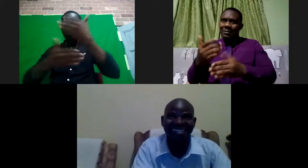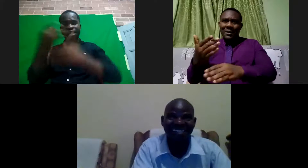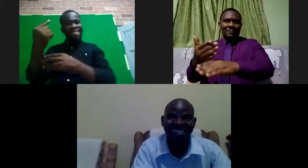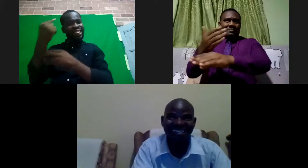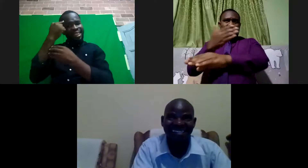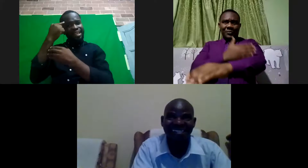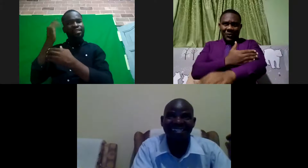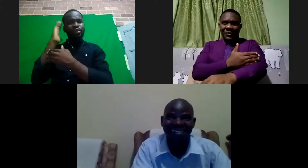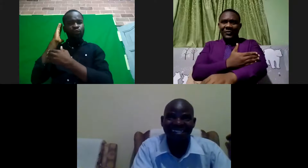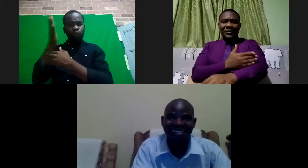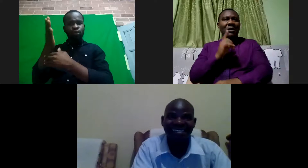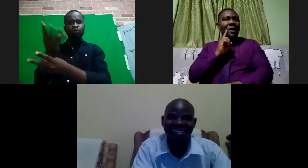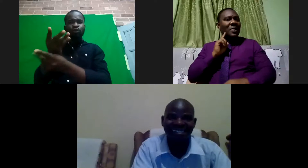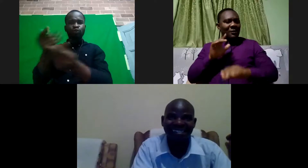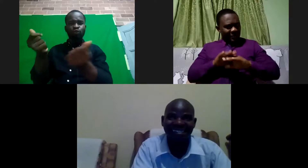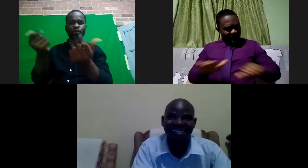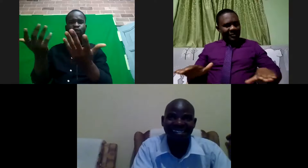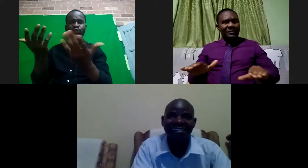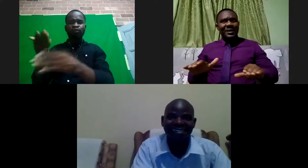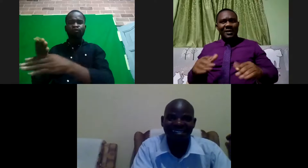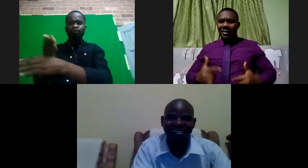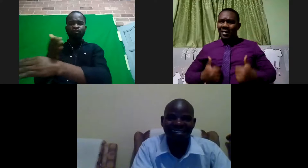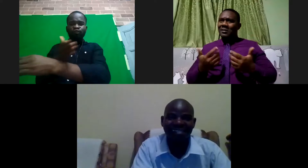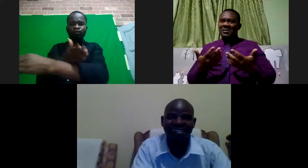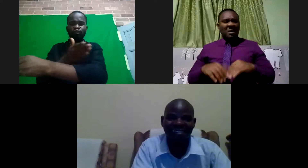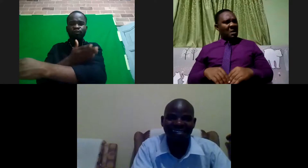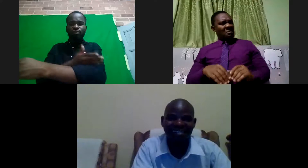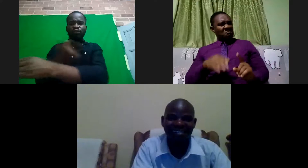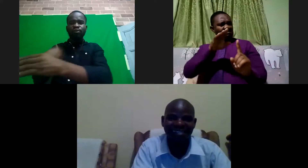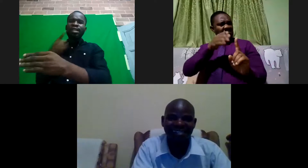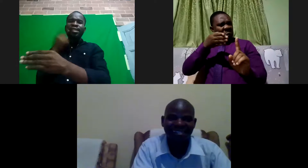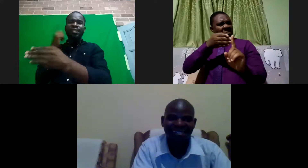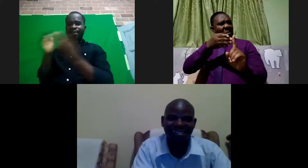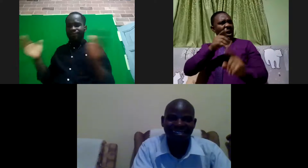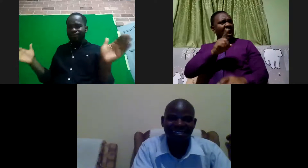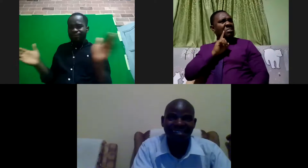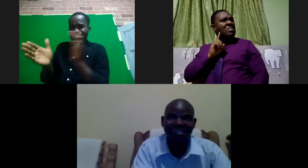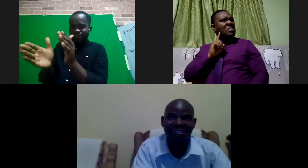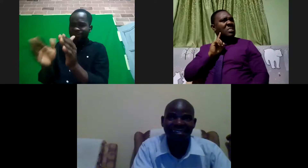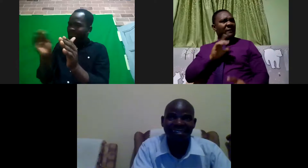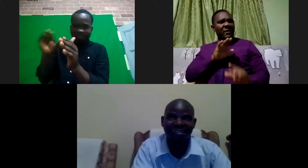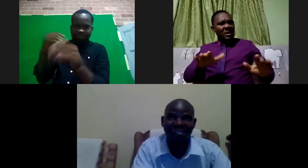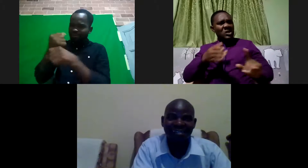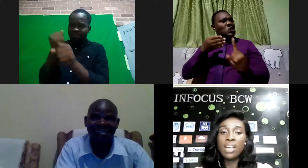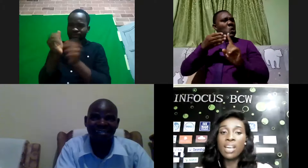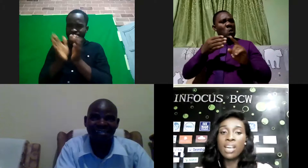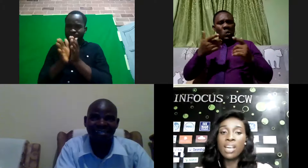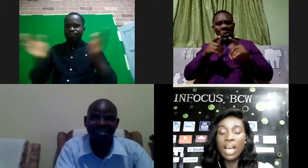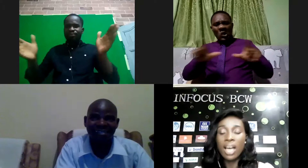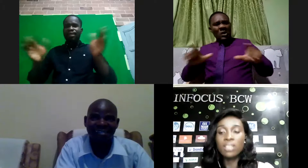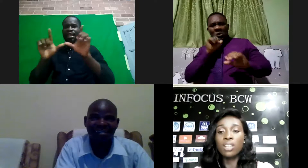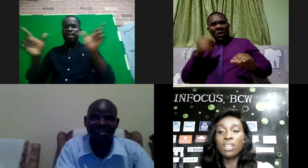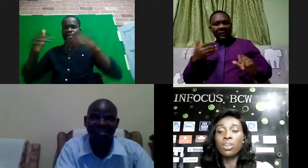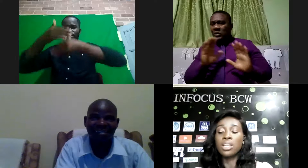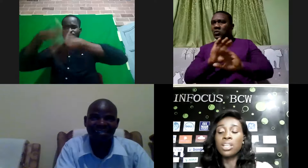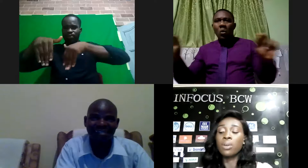really solve the issue of marginalization when it comes to language barriers between the